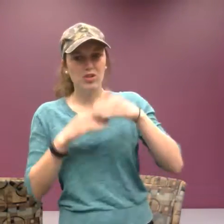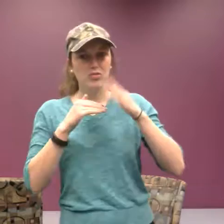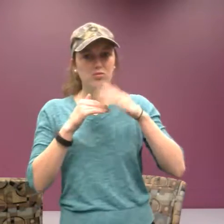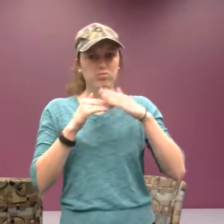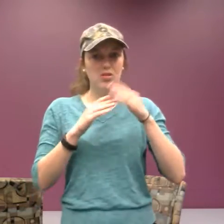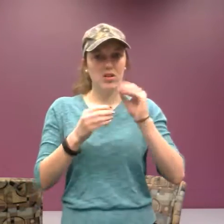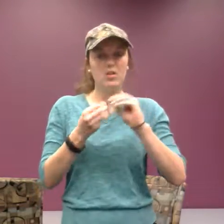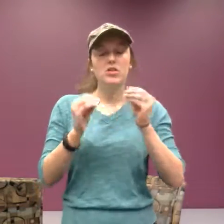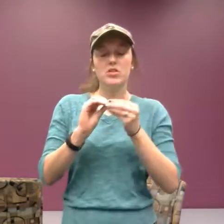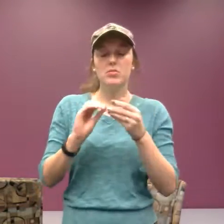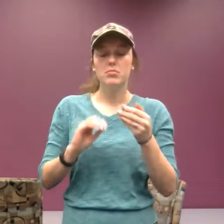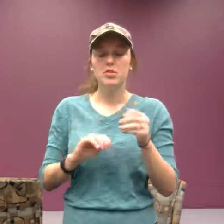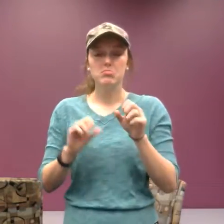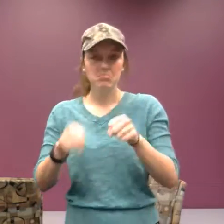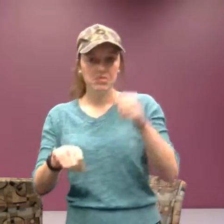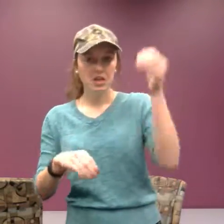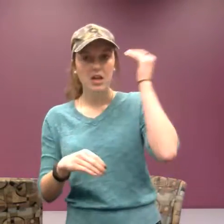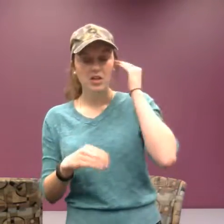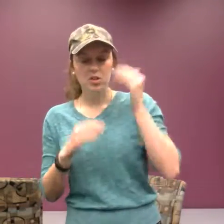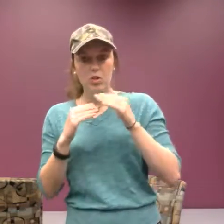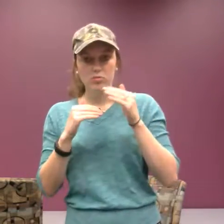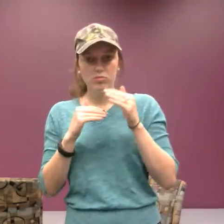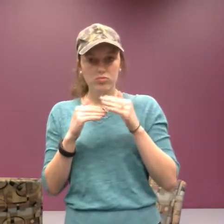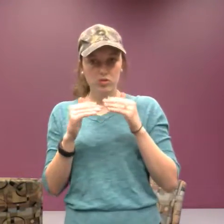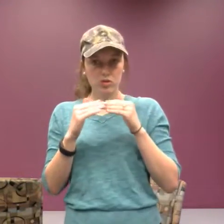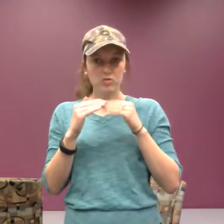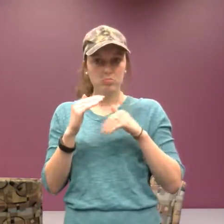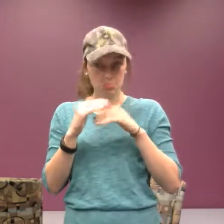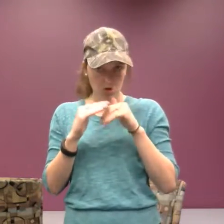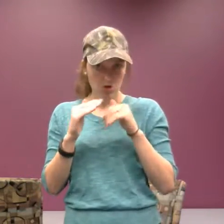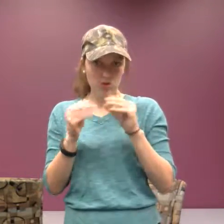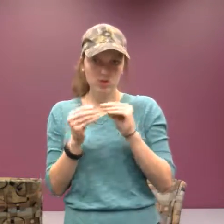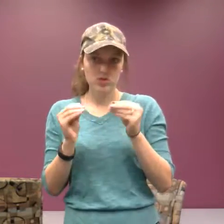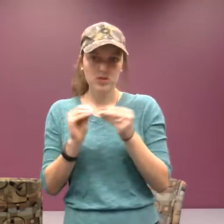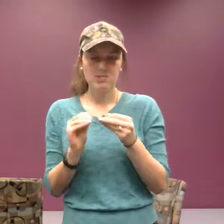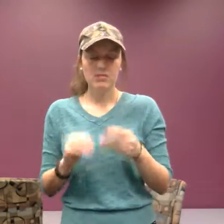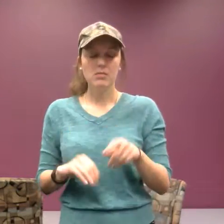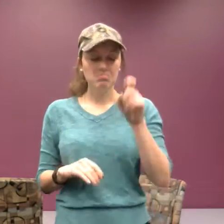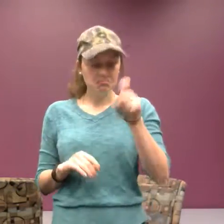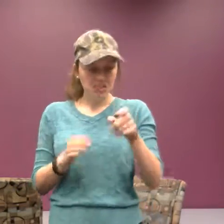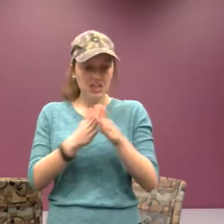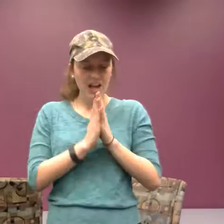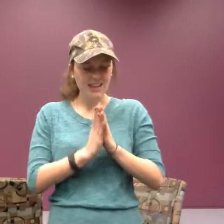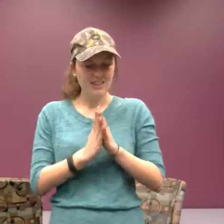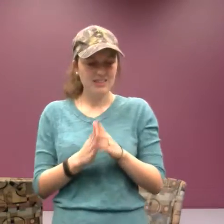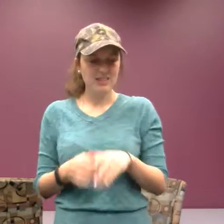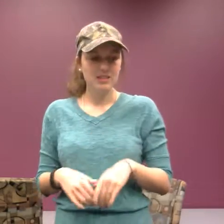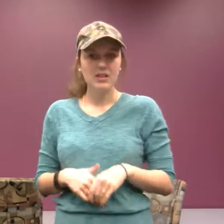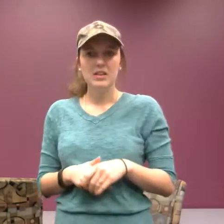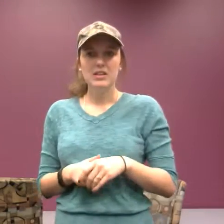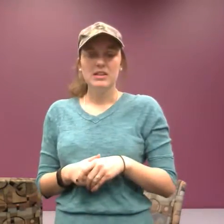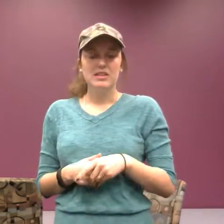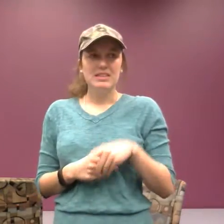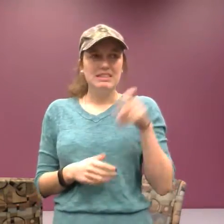ask yourself. You know, what do I want them to tell me first, and then, boy, I can answer everything